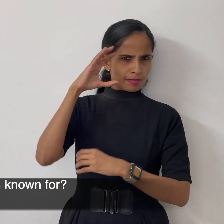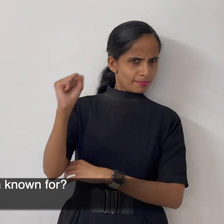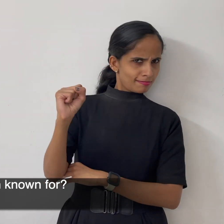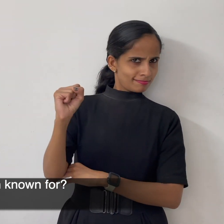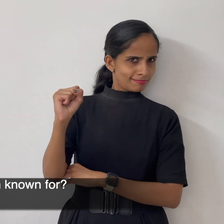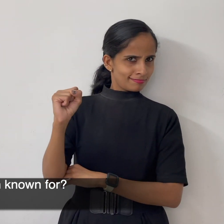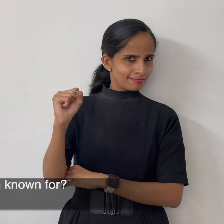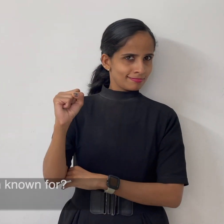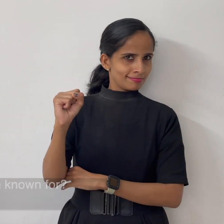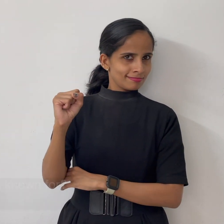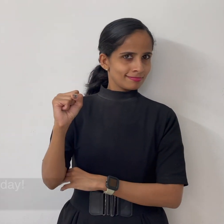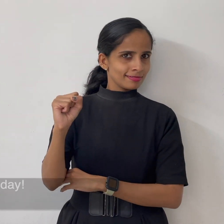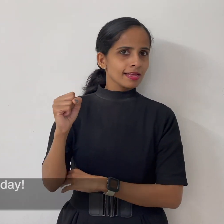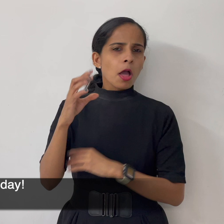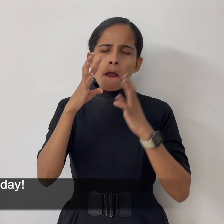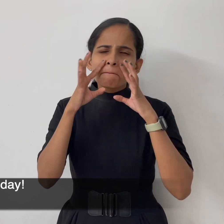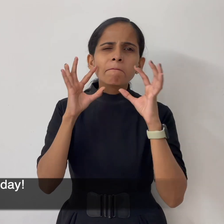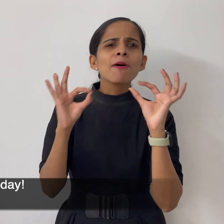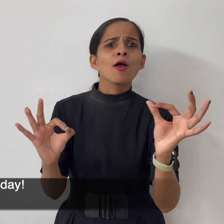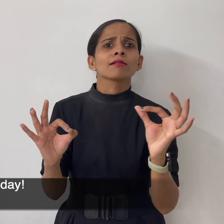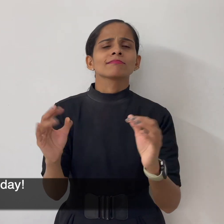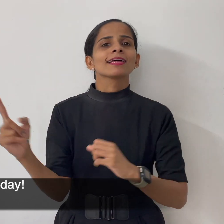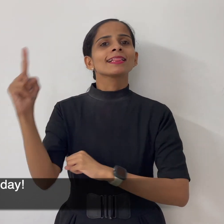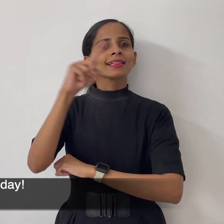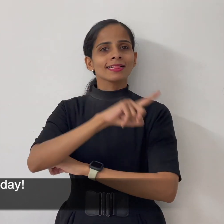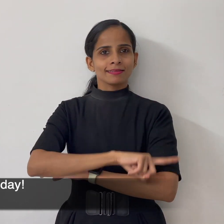It's a very important day.